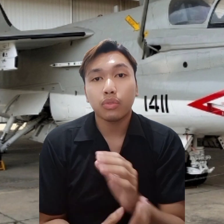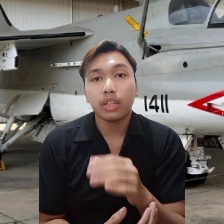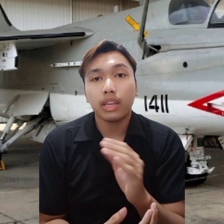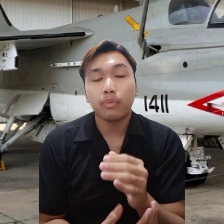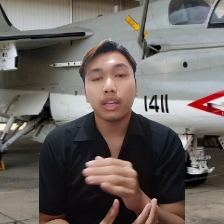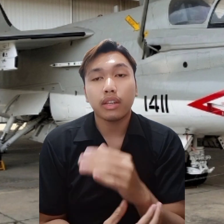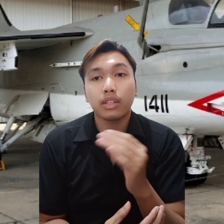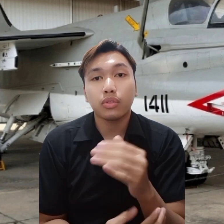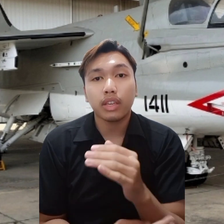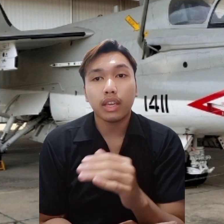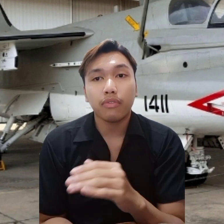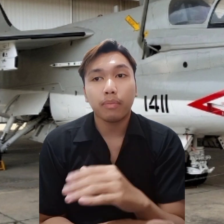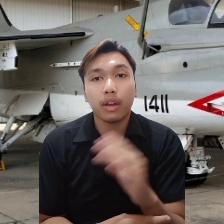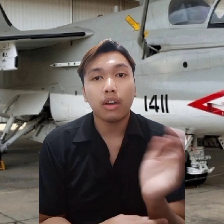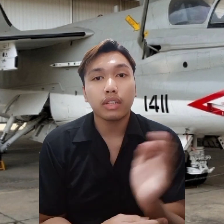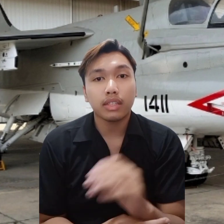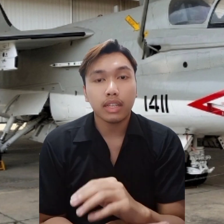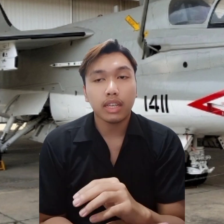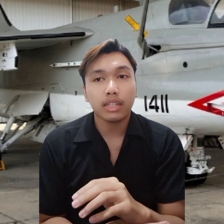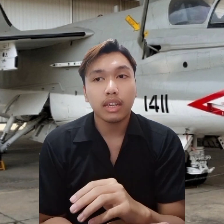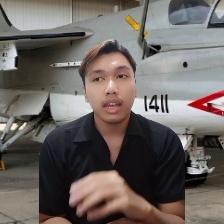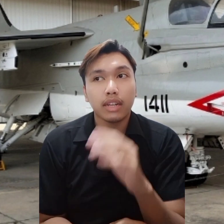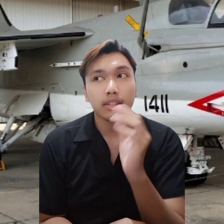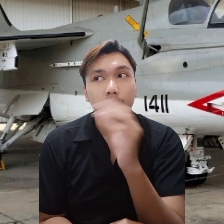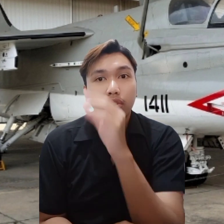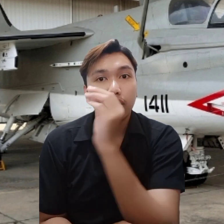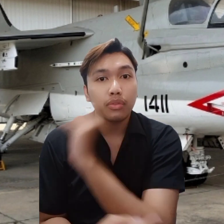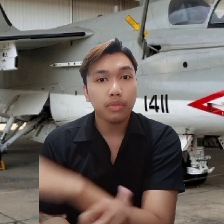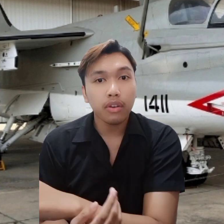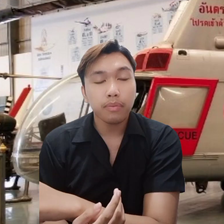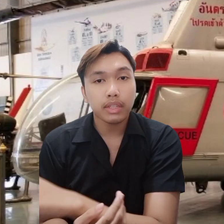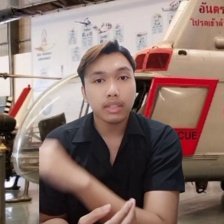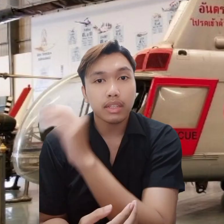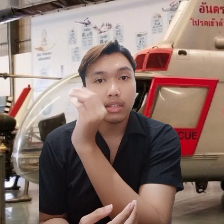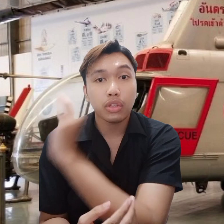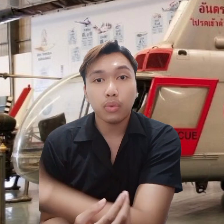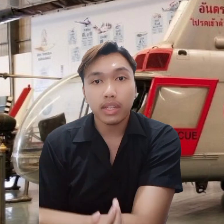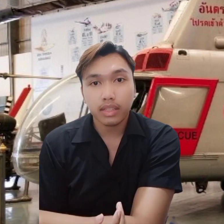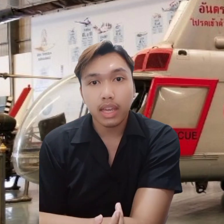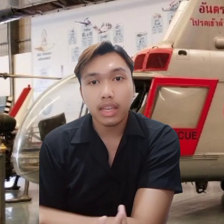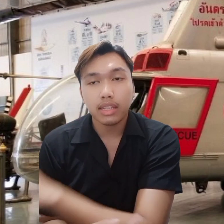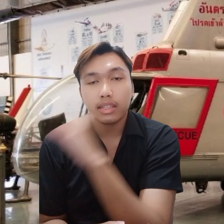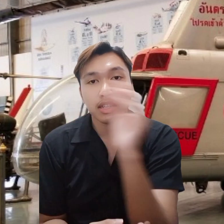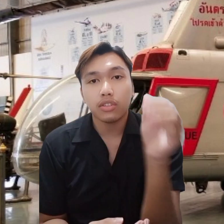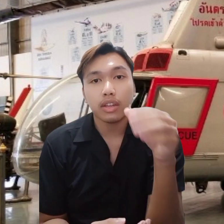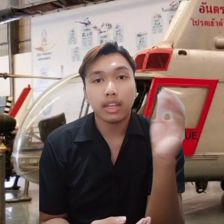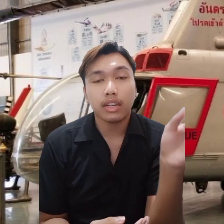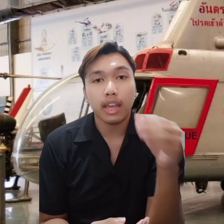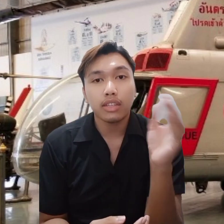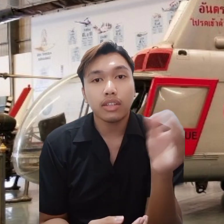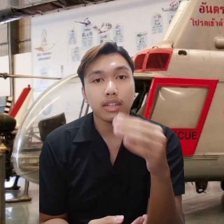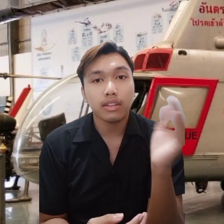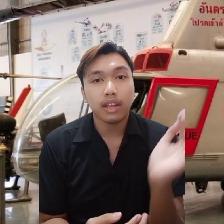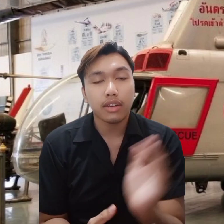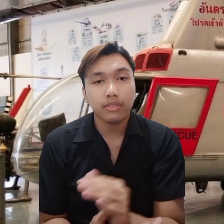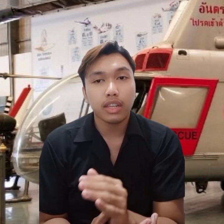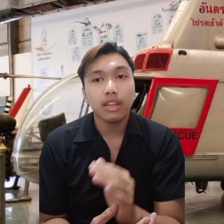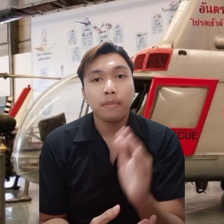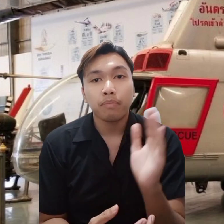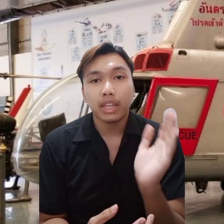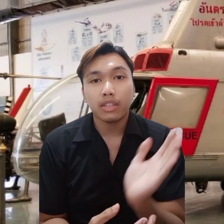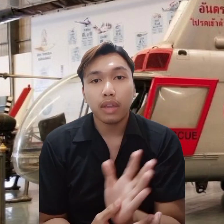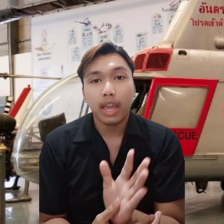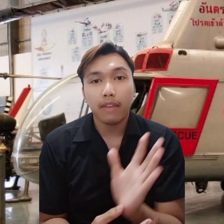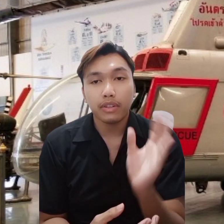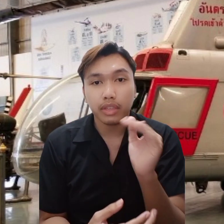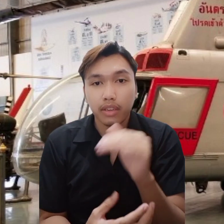to keep people out the scene and such a Europe and such a USA and such an in the Asian in the country